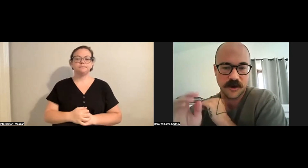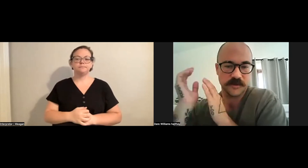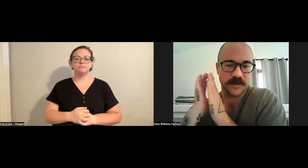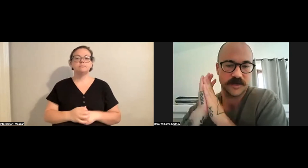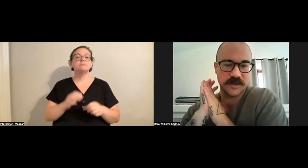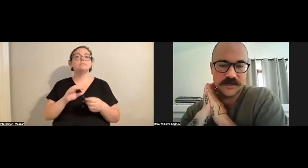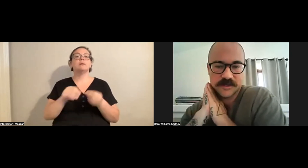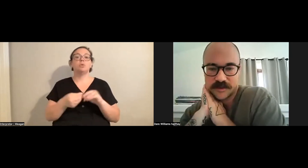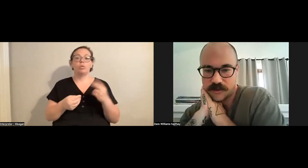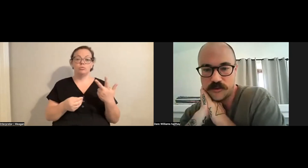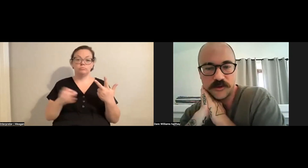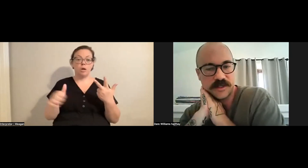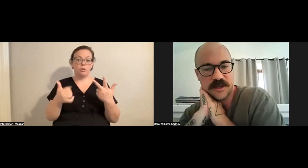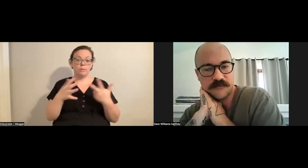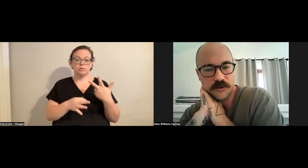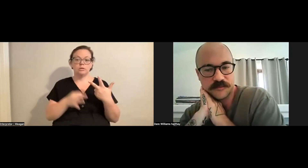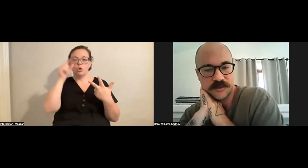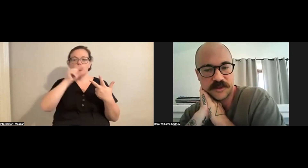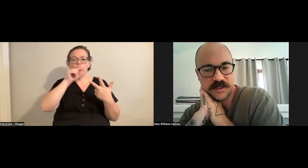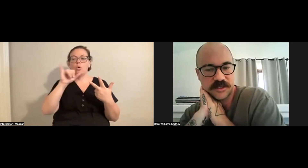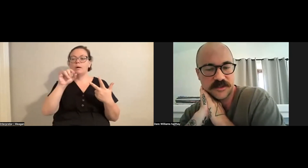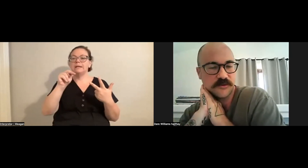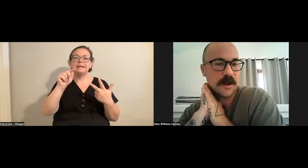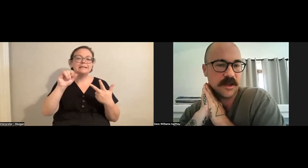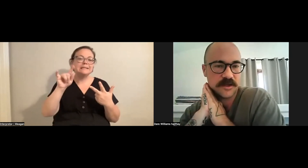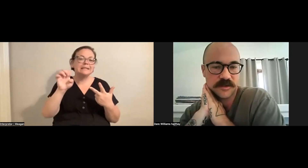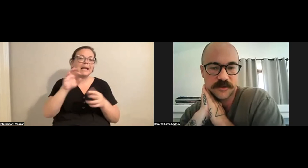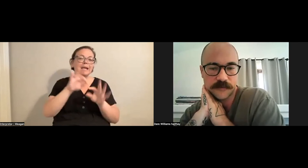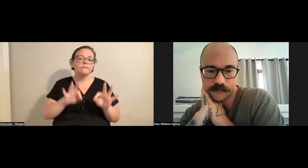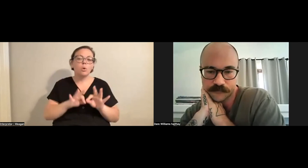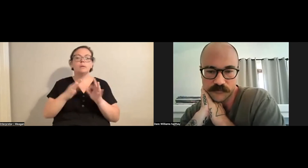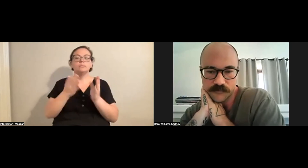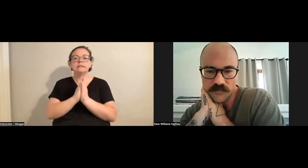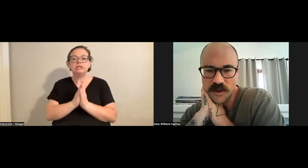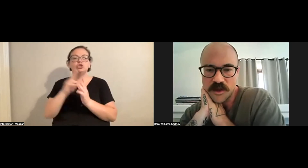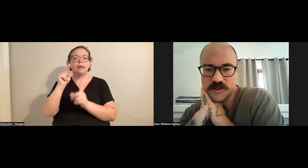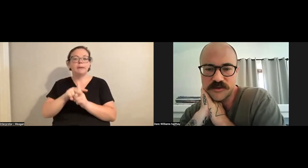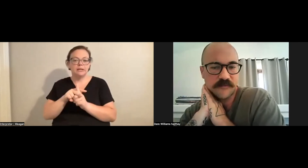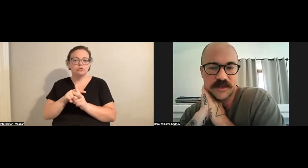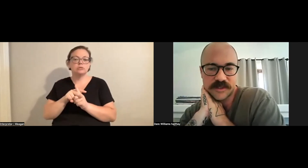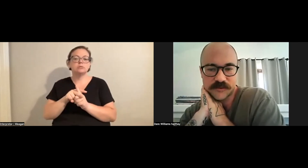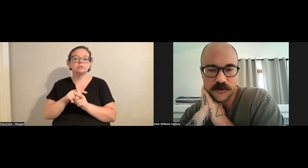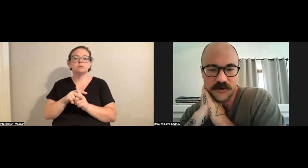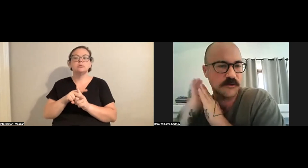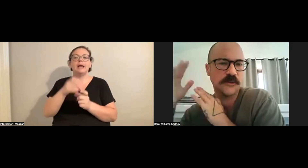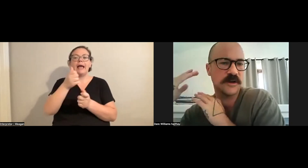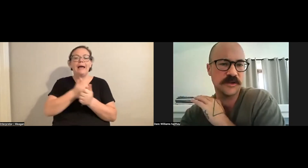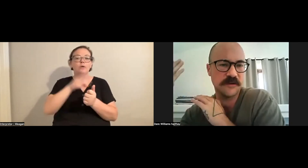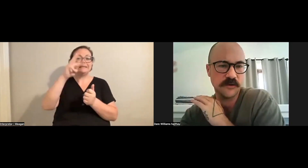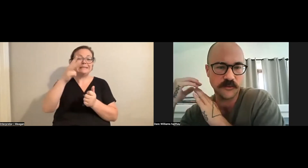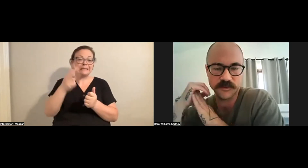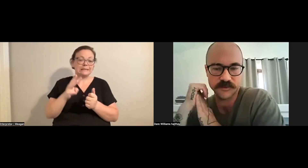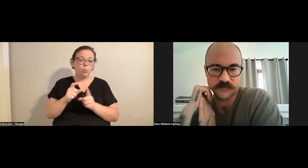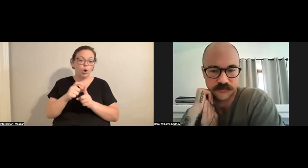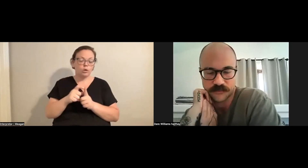Another option is Google intake forms, petitions, or applications. Choose every sixth word or